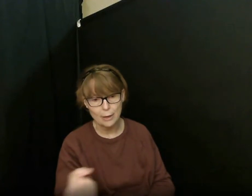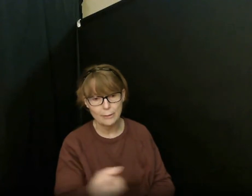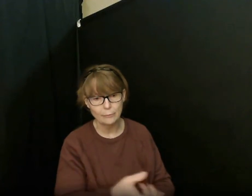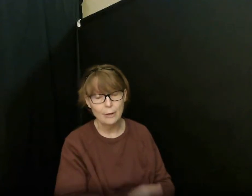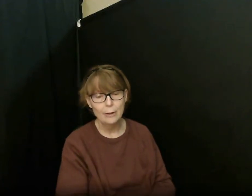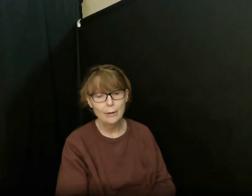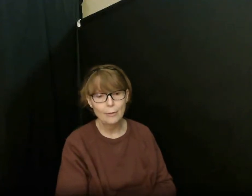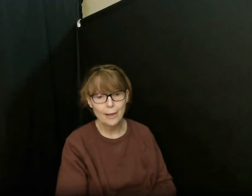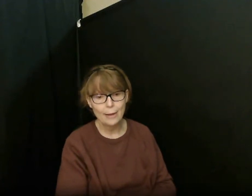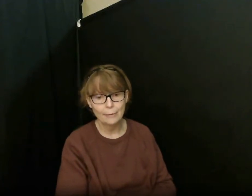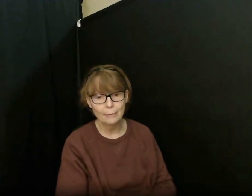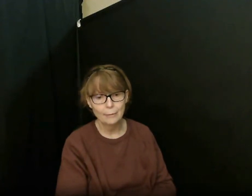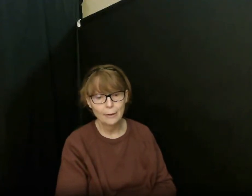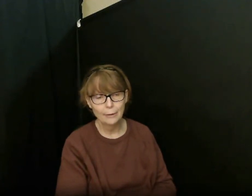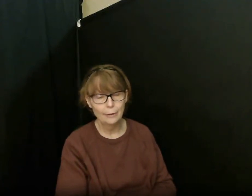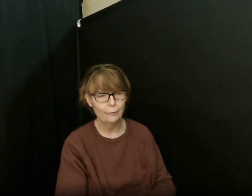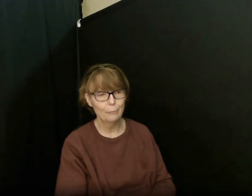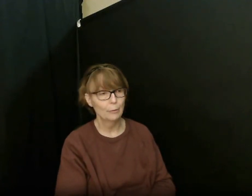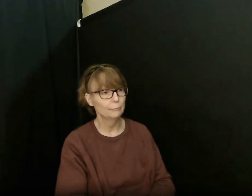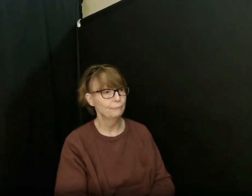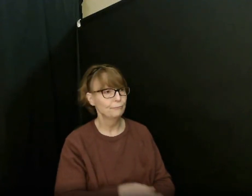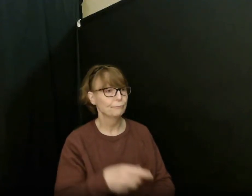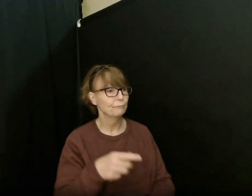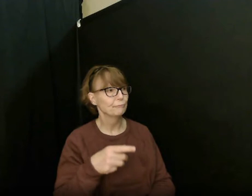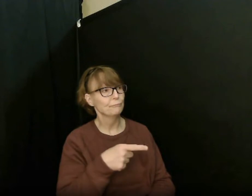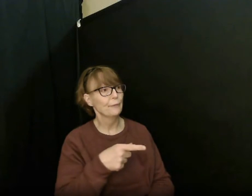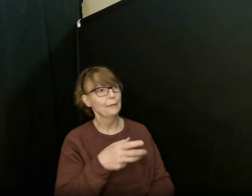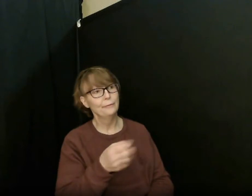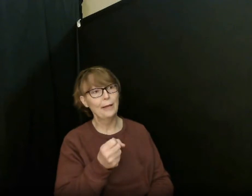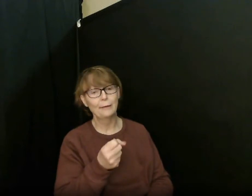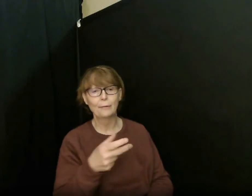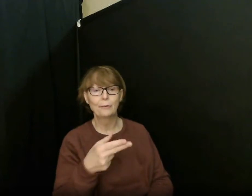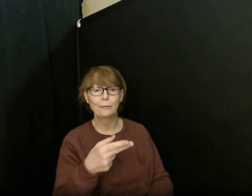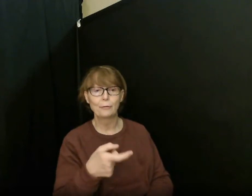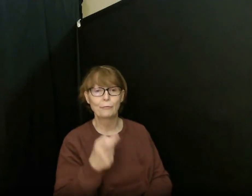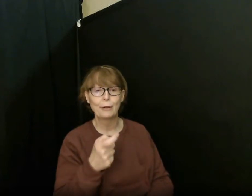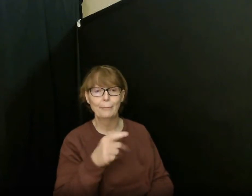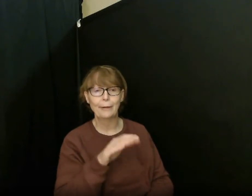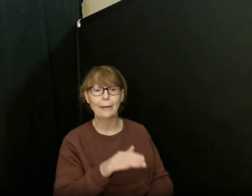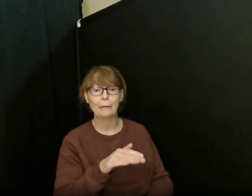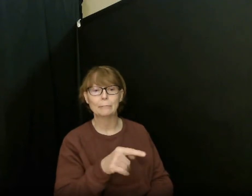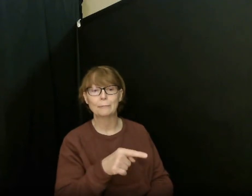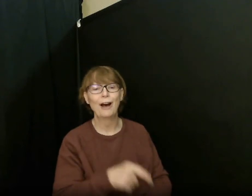signs than, simple take the scissors from the kid.